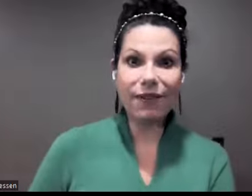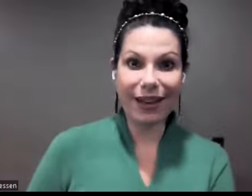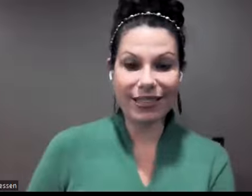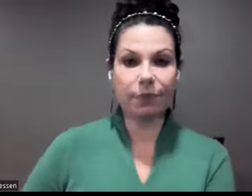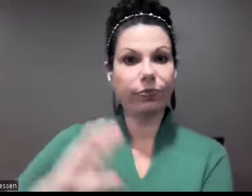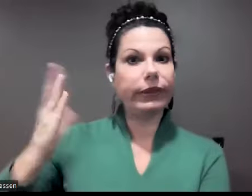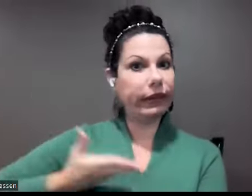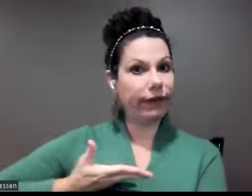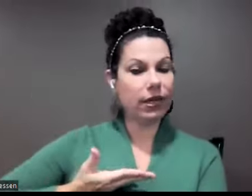Invite, invite.